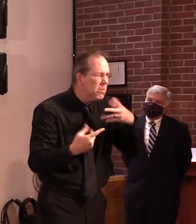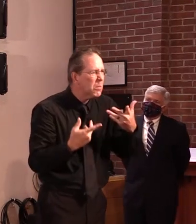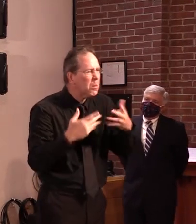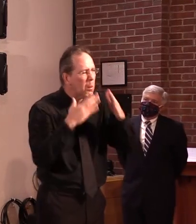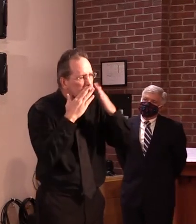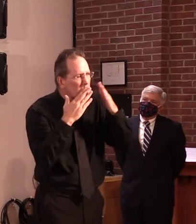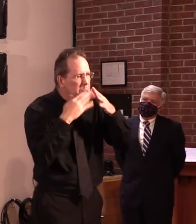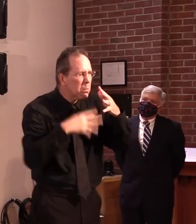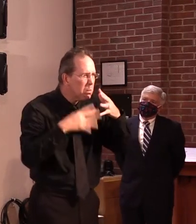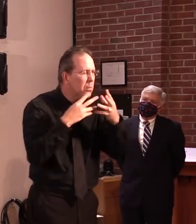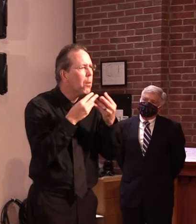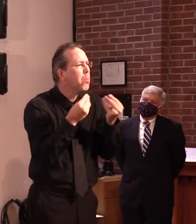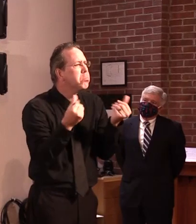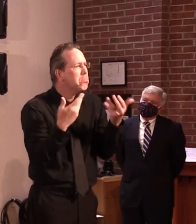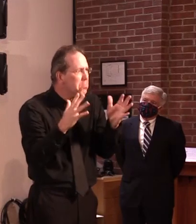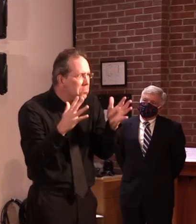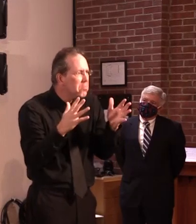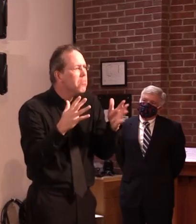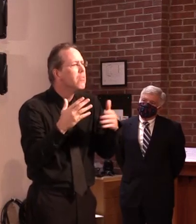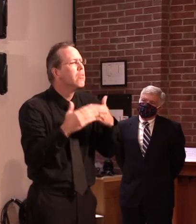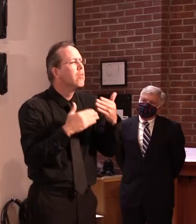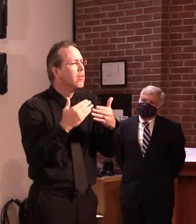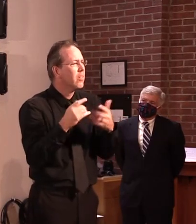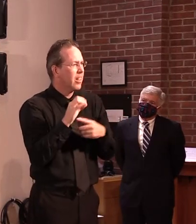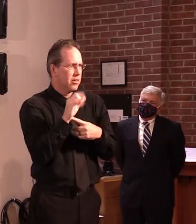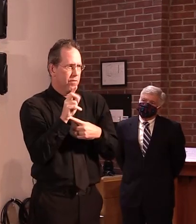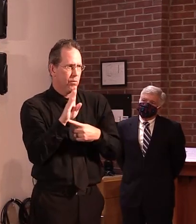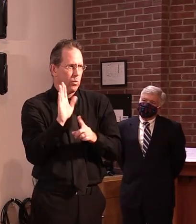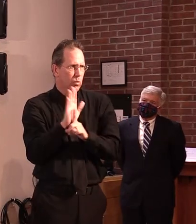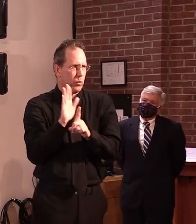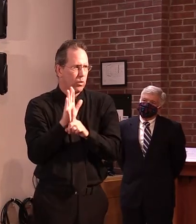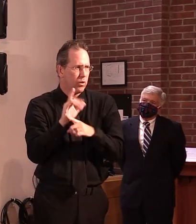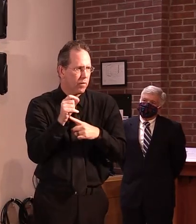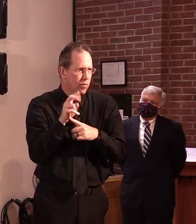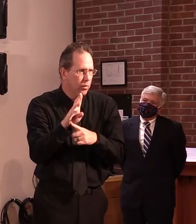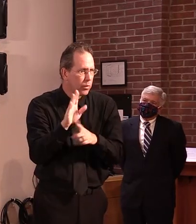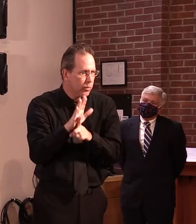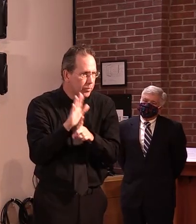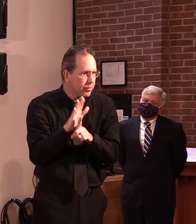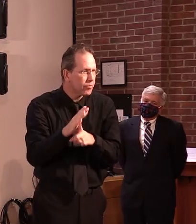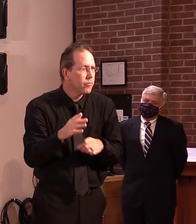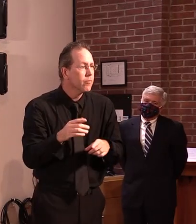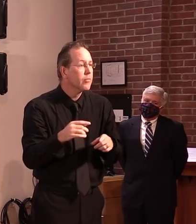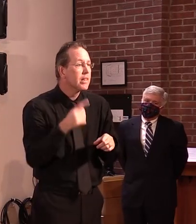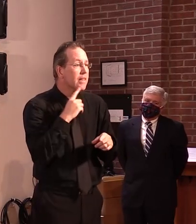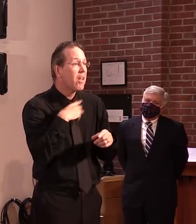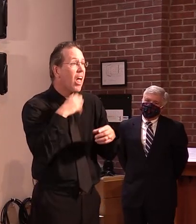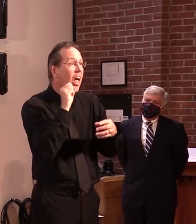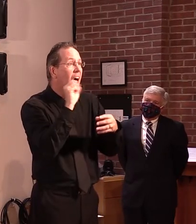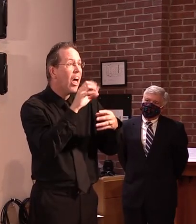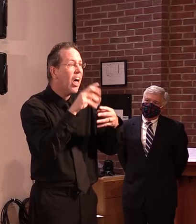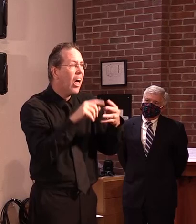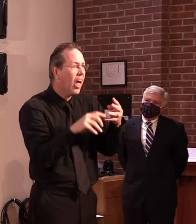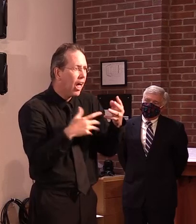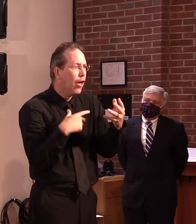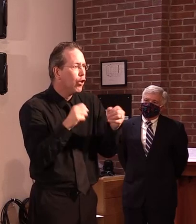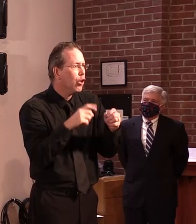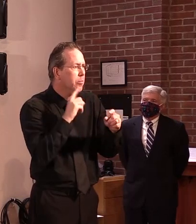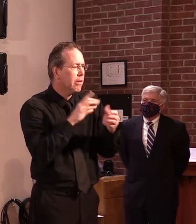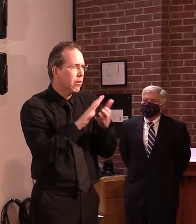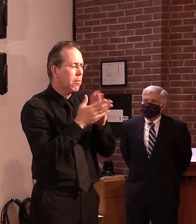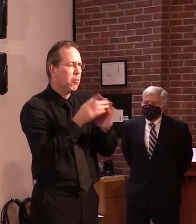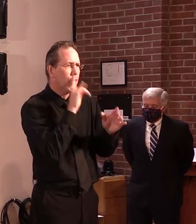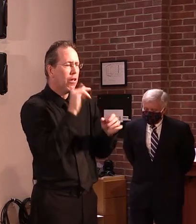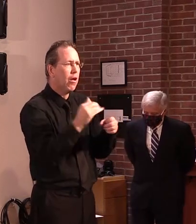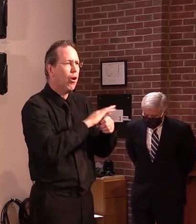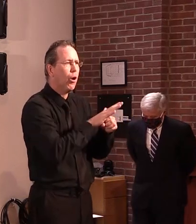symptom. Unfortunately, all of those things can happen with COVID as well. So it's very hard often